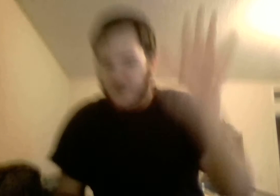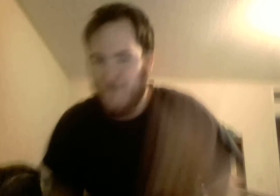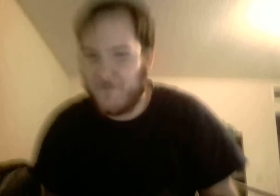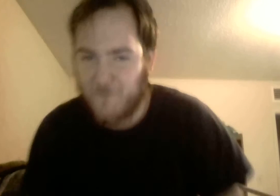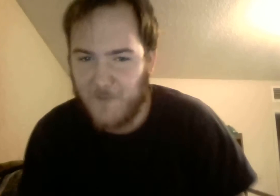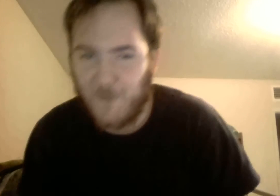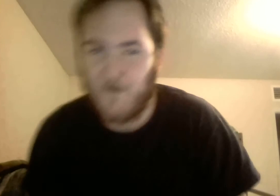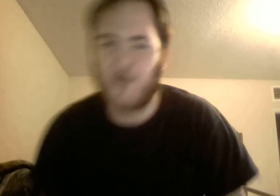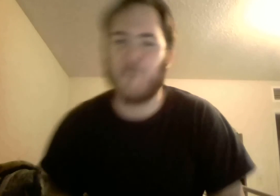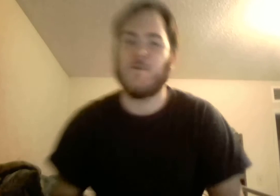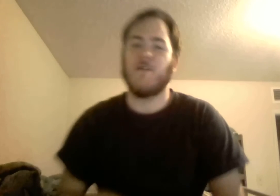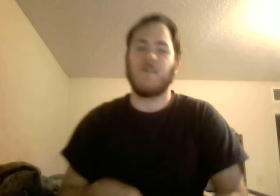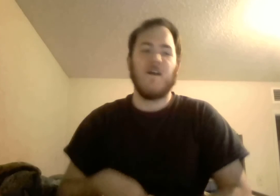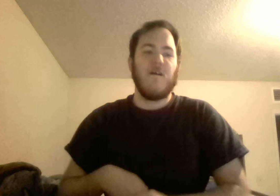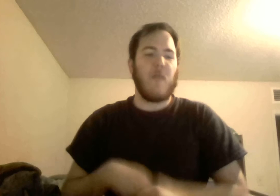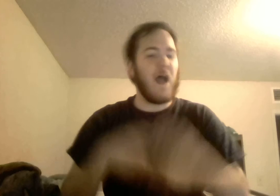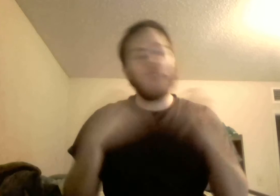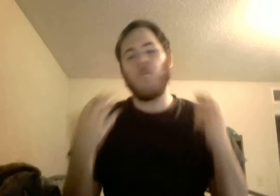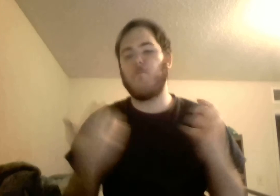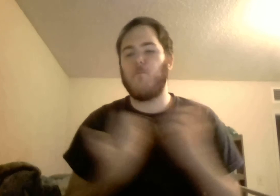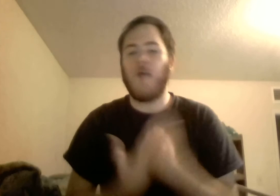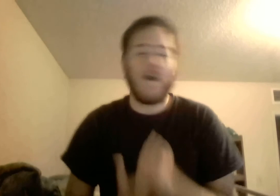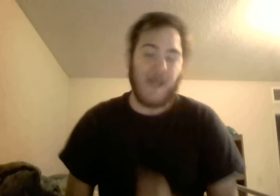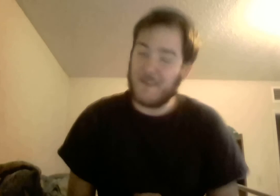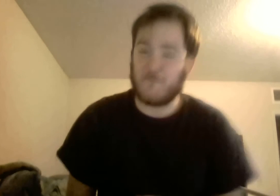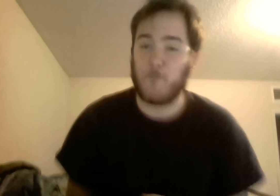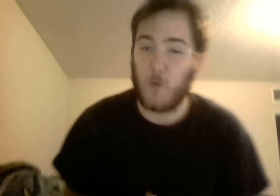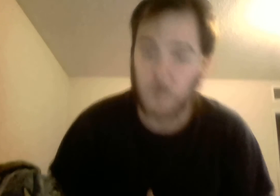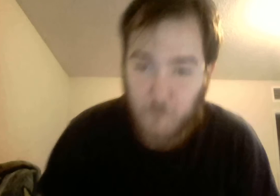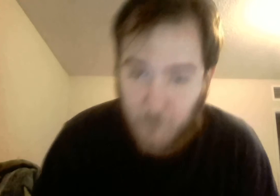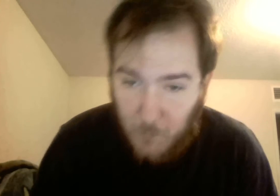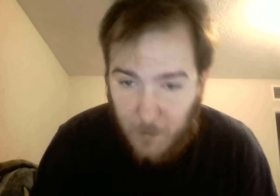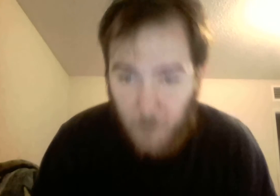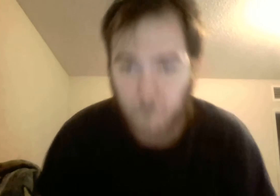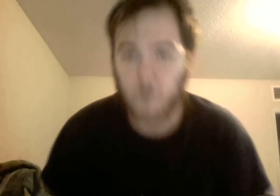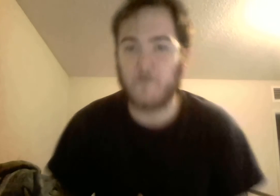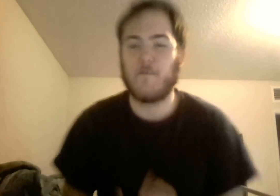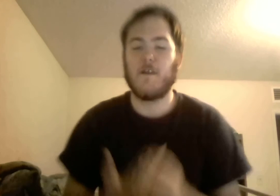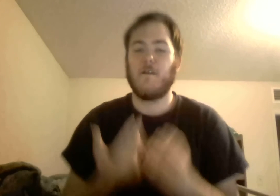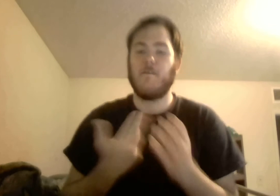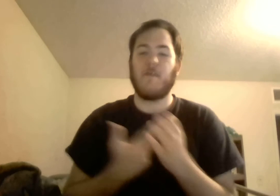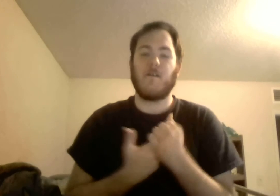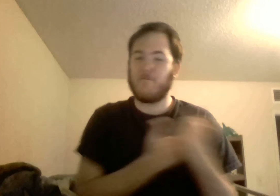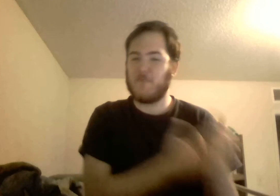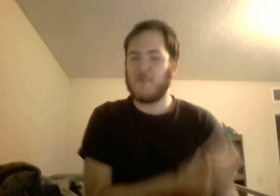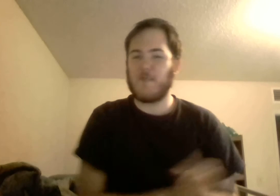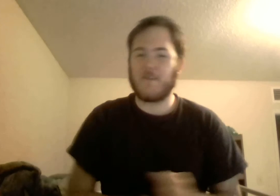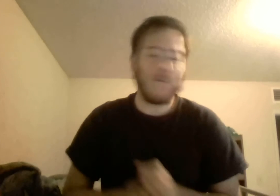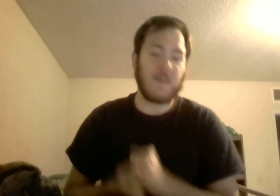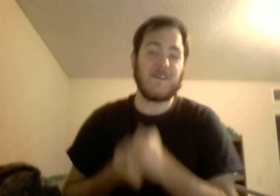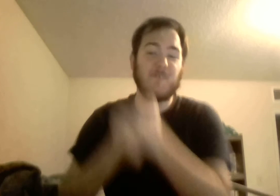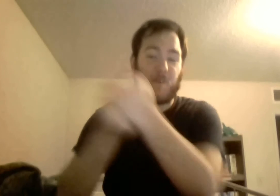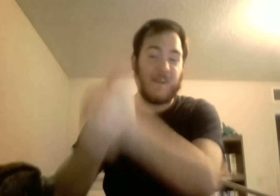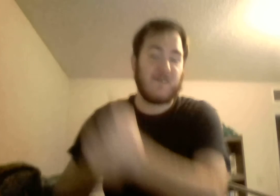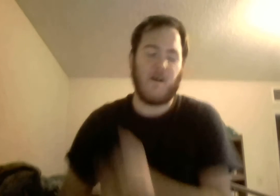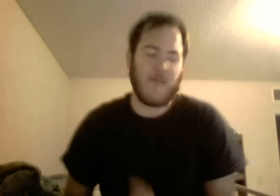glimpse as well as a few others. I can spoil who the villain, all the villains are in there, like T-Rex, T-Rex can keep a link up,